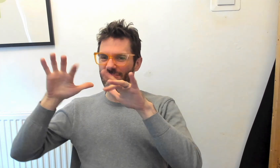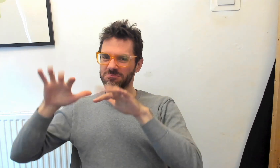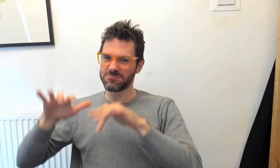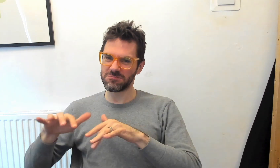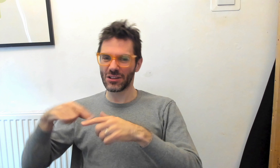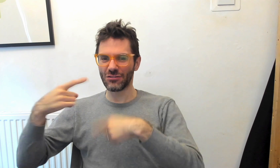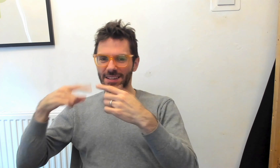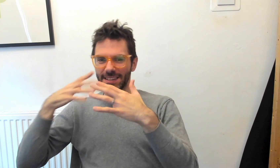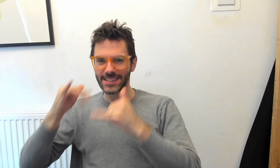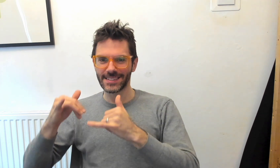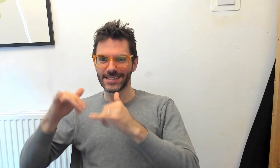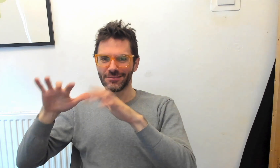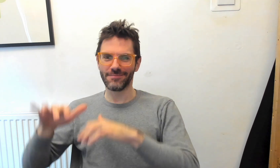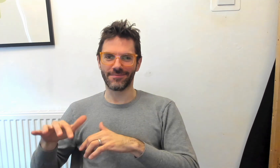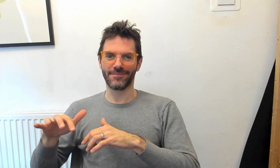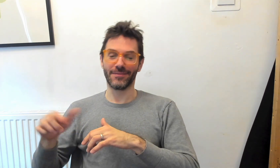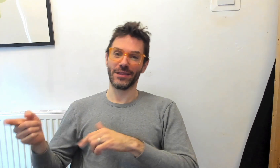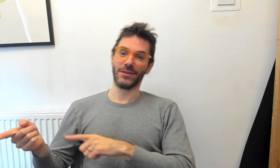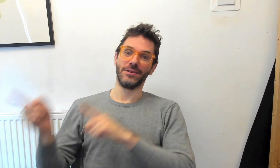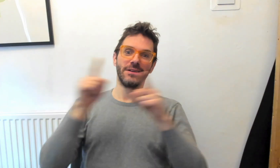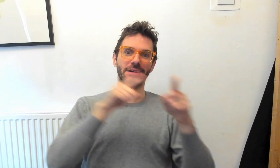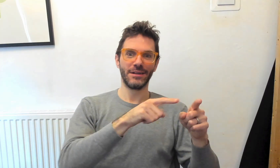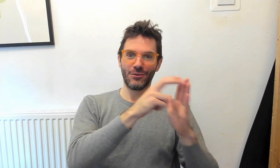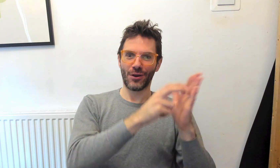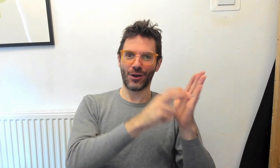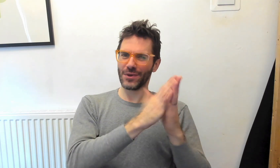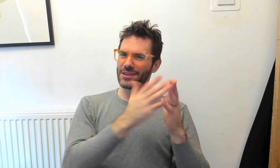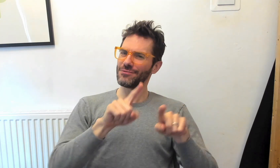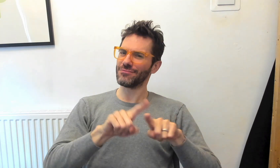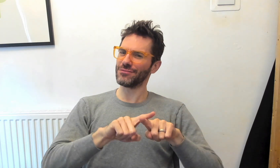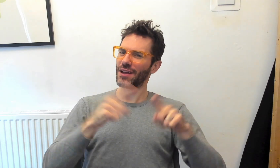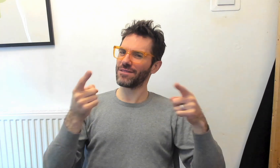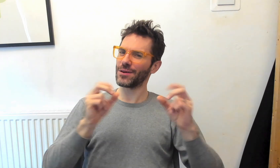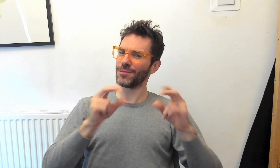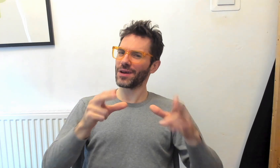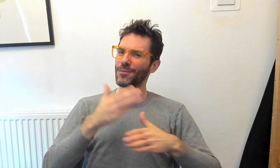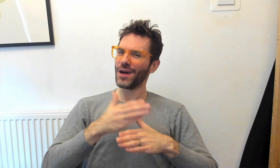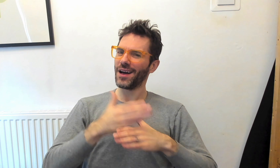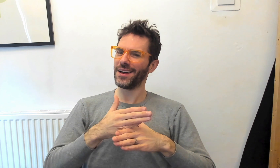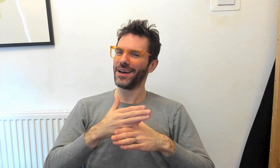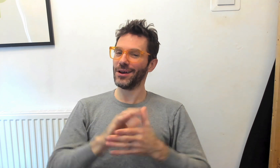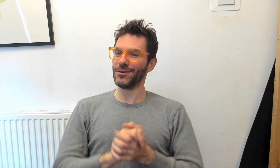you run tests, you write more code. Notebooks is a very different way of